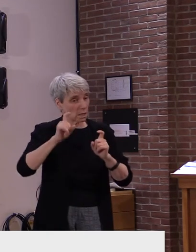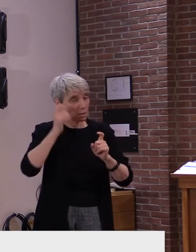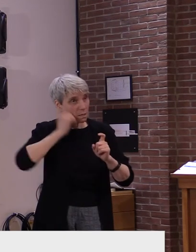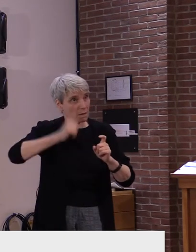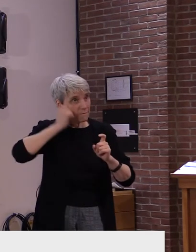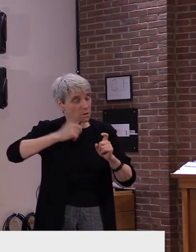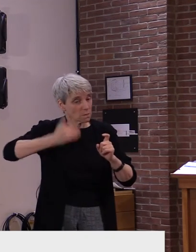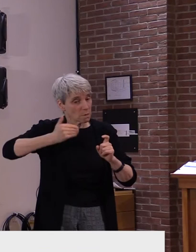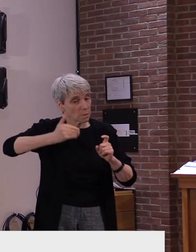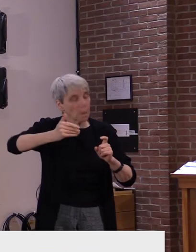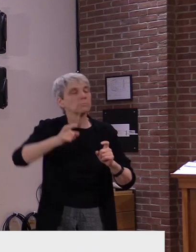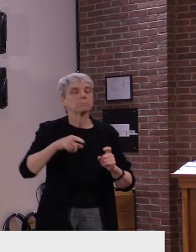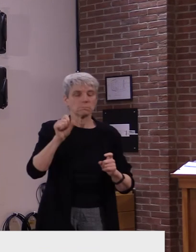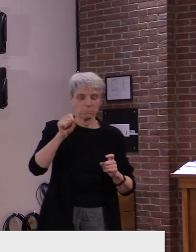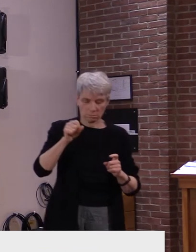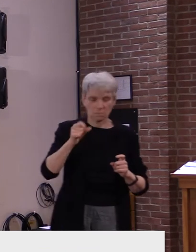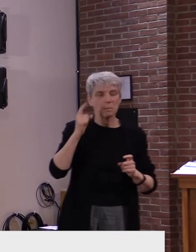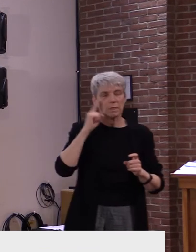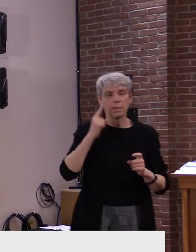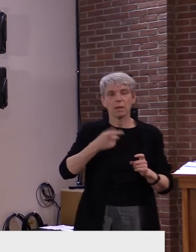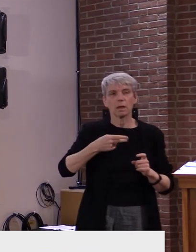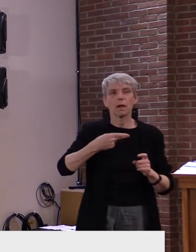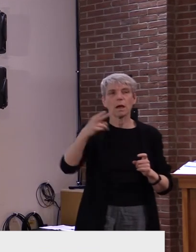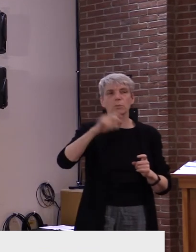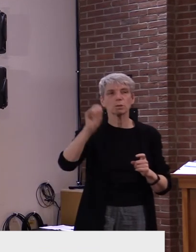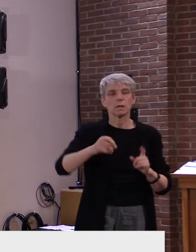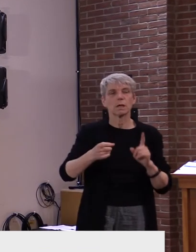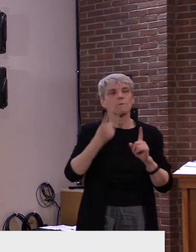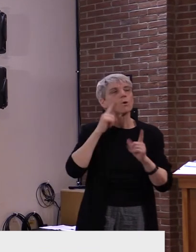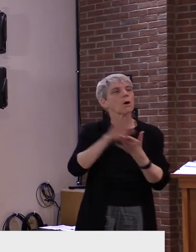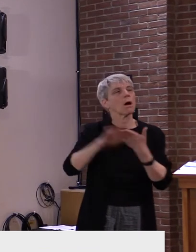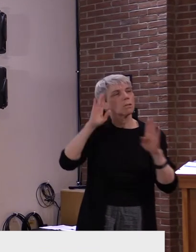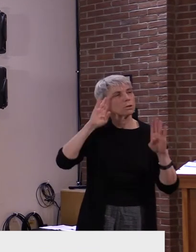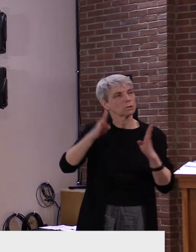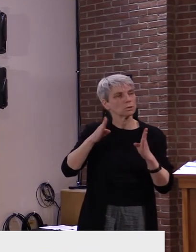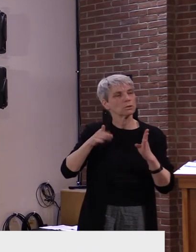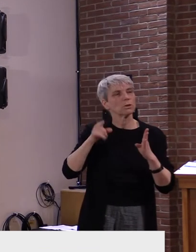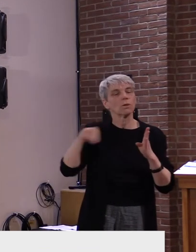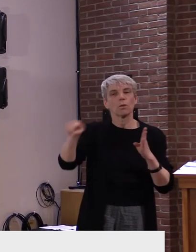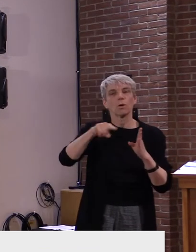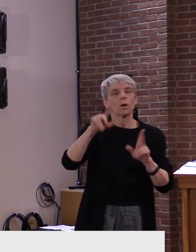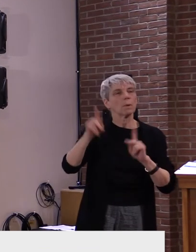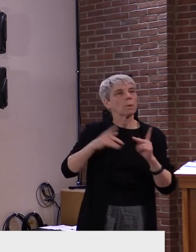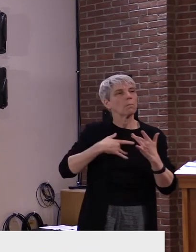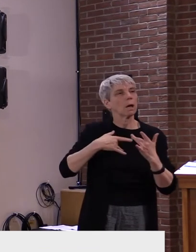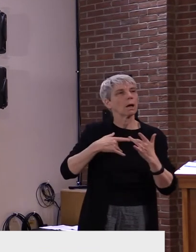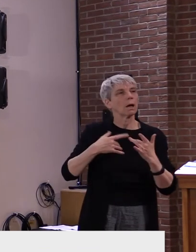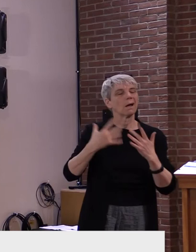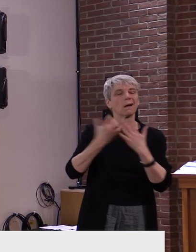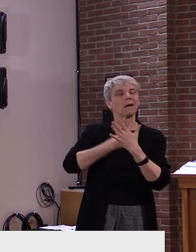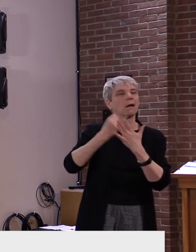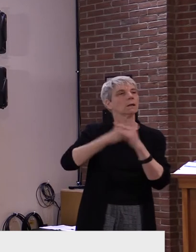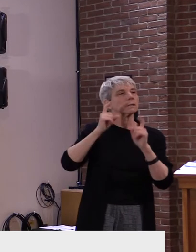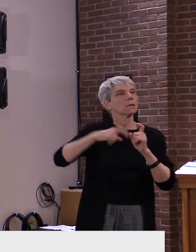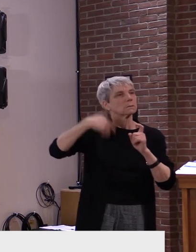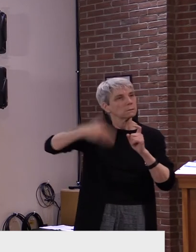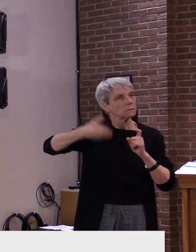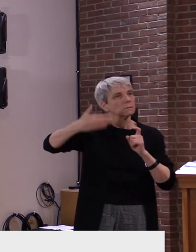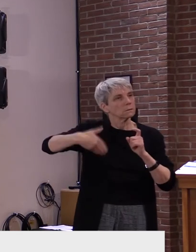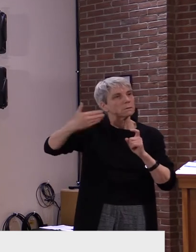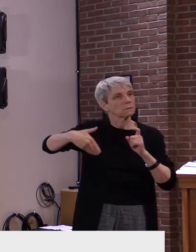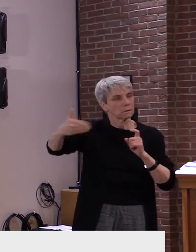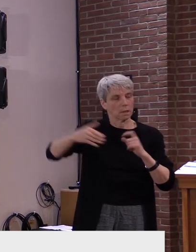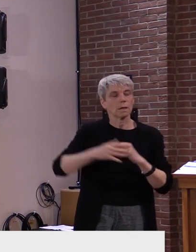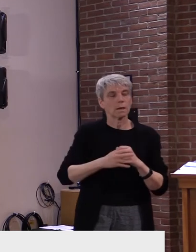ed surveillance and dr levine can come in and correct me there's there's there are several reasons for that